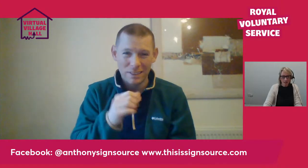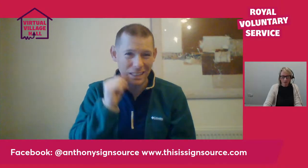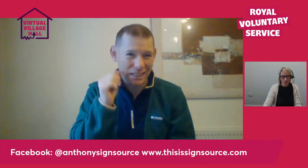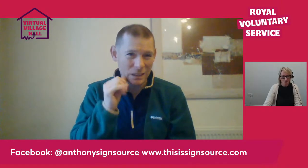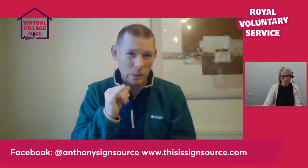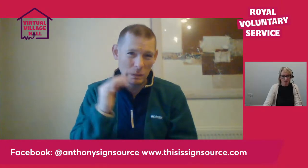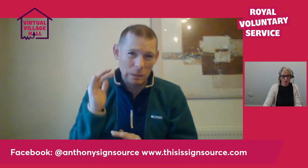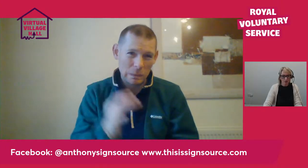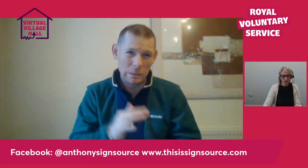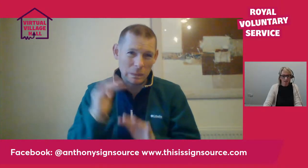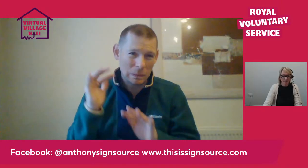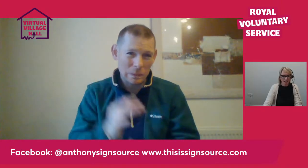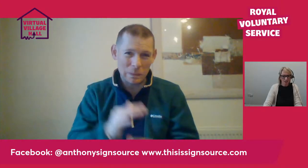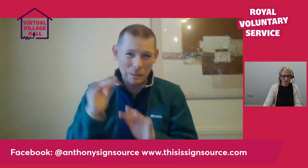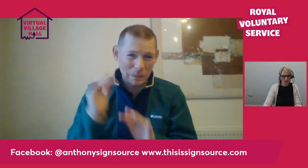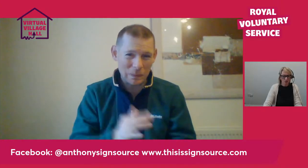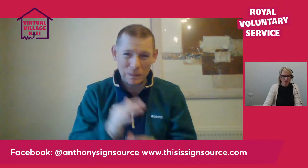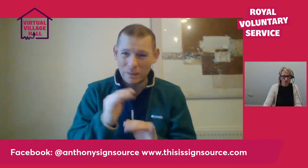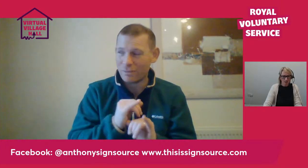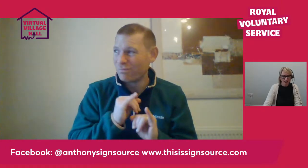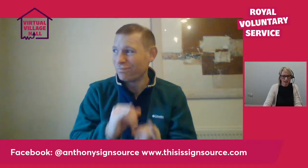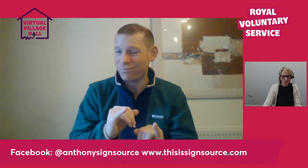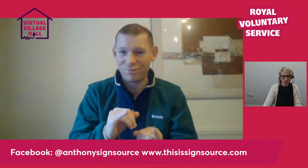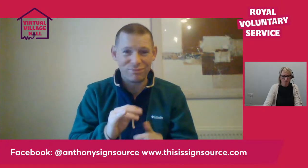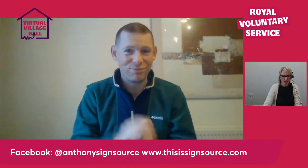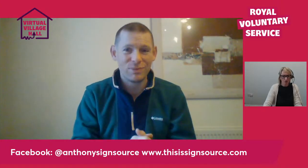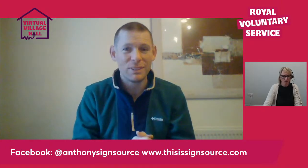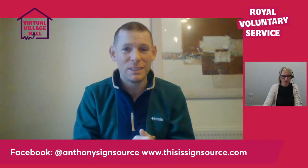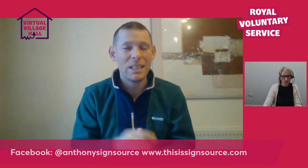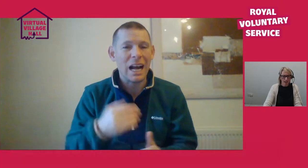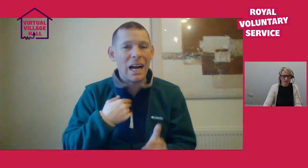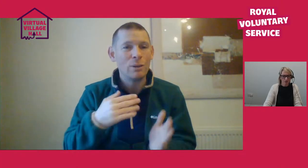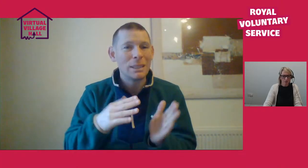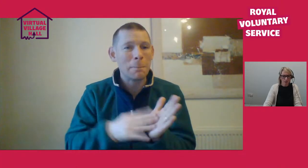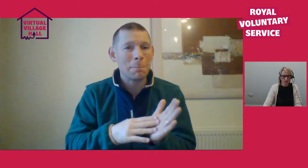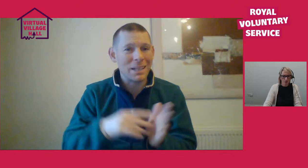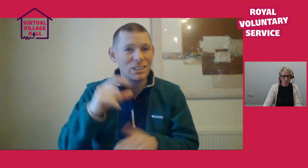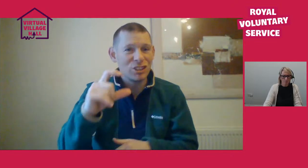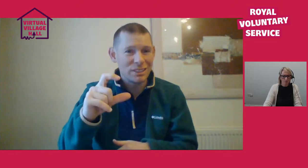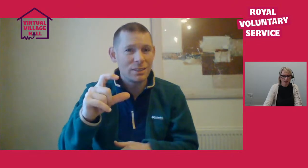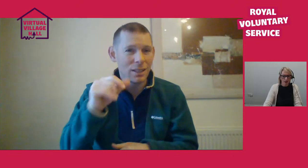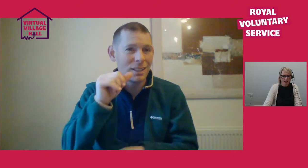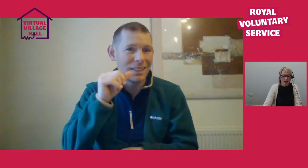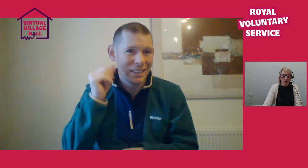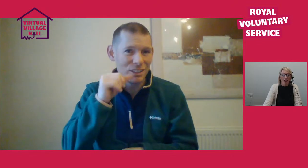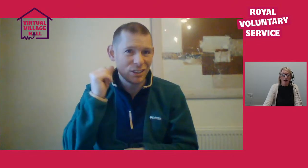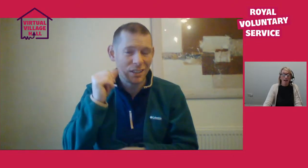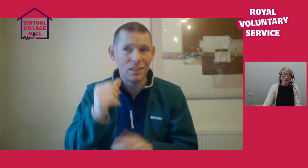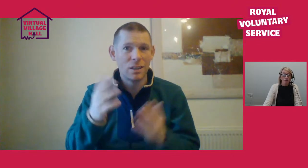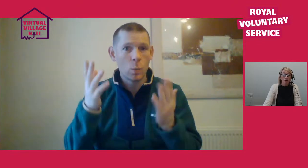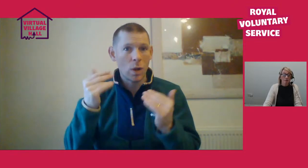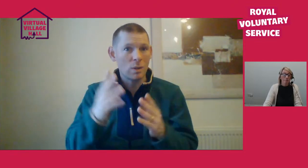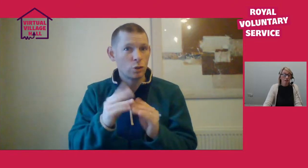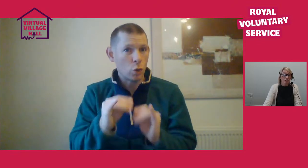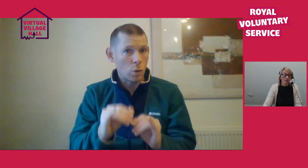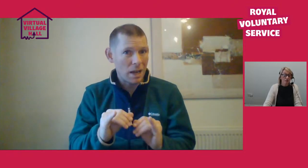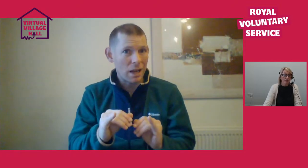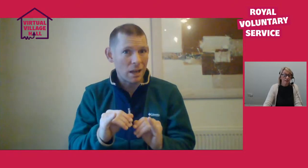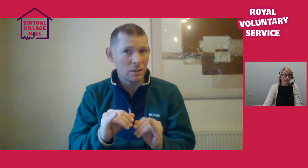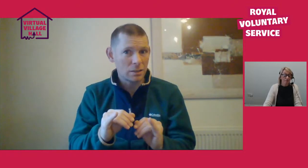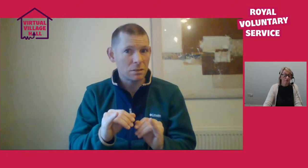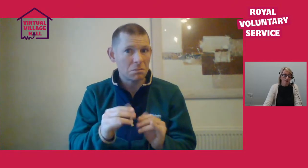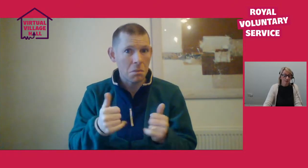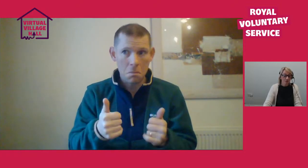today, really miserable. Yesterday it was just lashing rain all day, so pretty grim. I actually was in